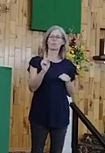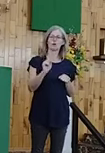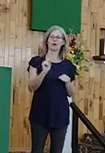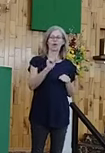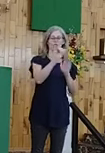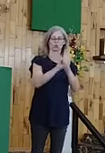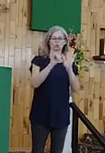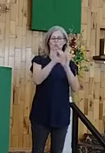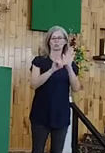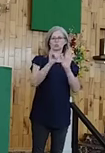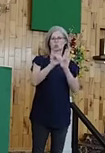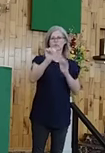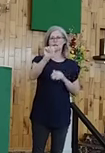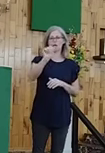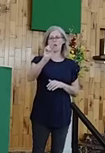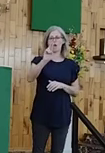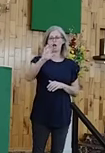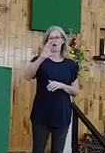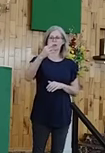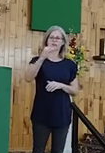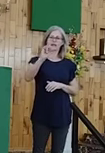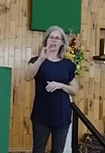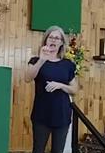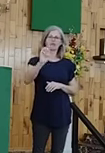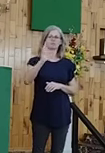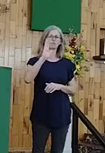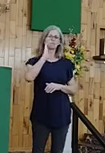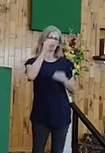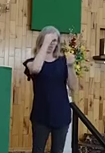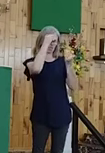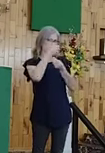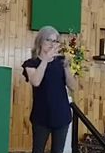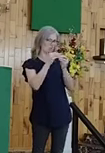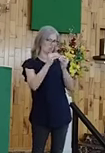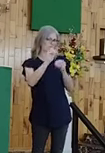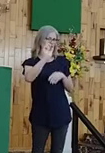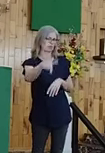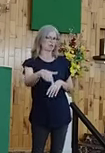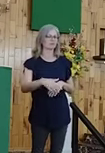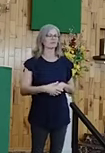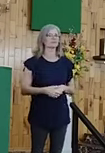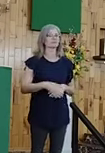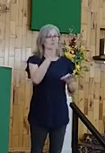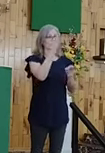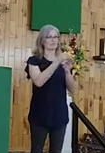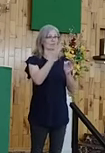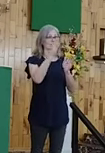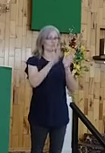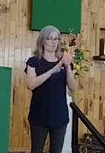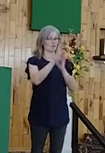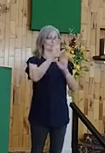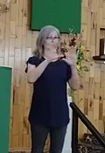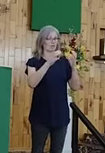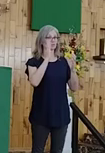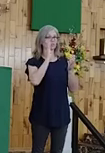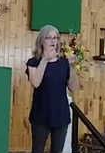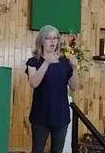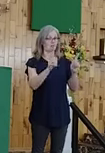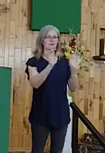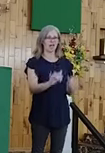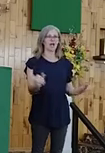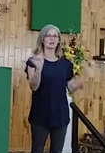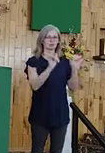channel. More information will be forthcoming. Faith formation will take place as usual. We want to sing